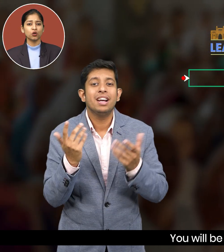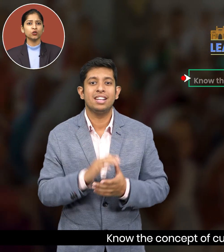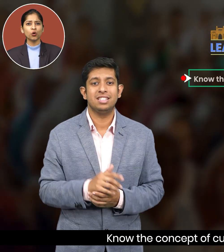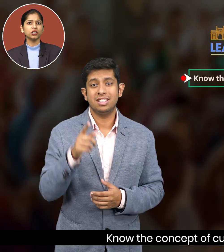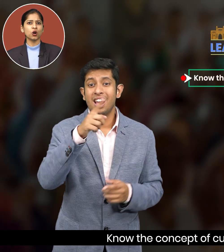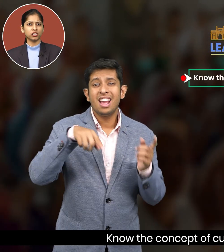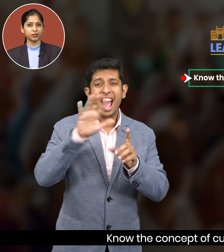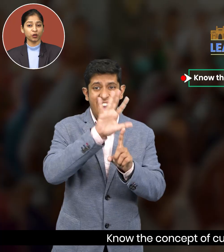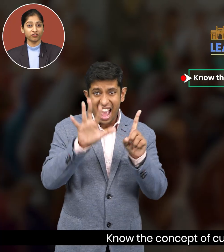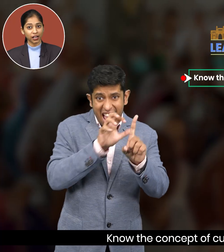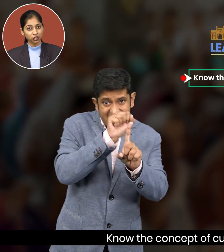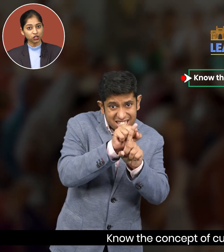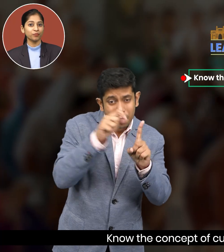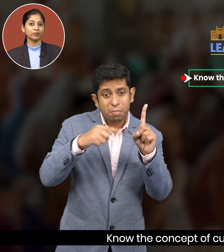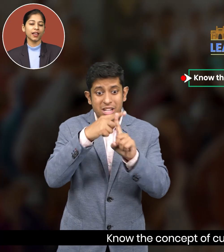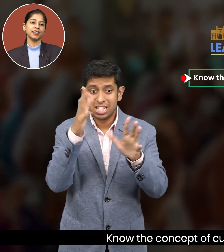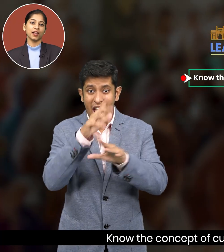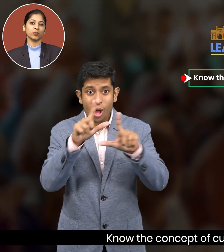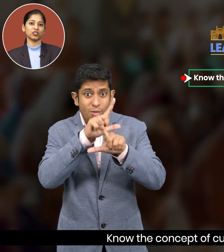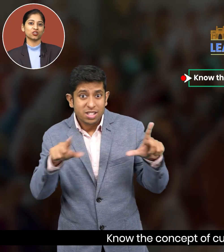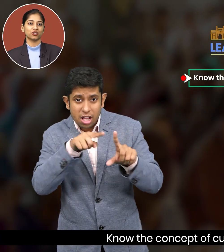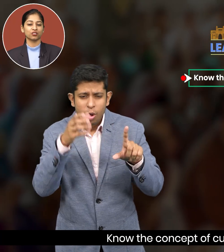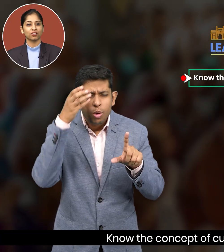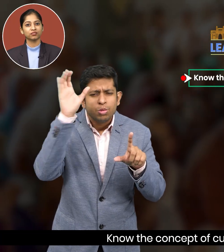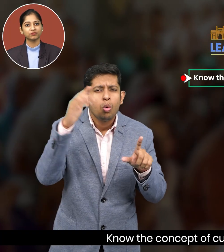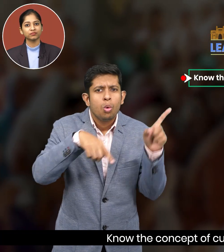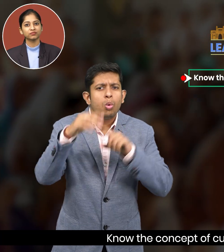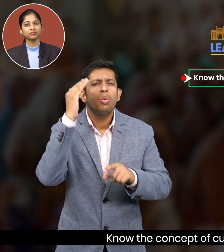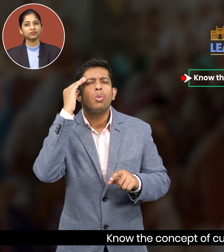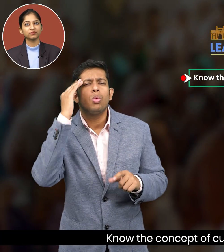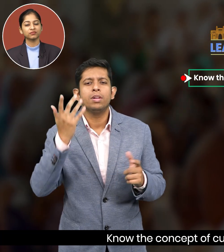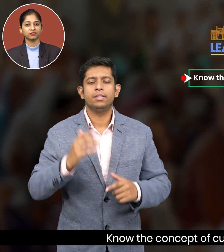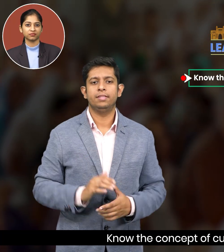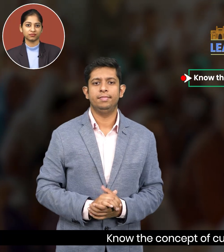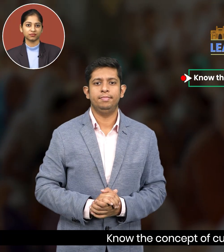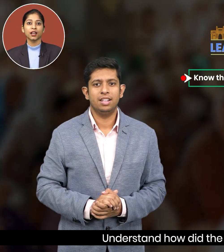to know the concept of culture and language.